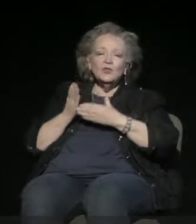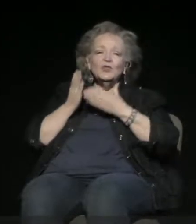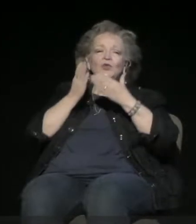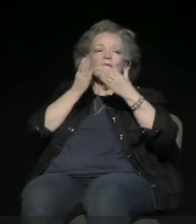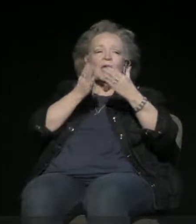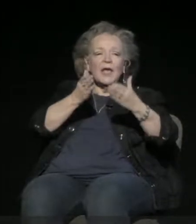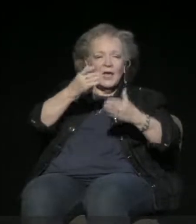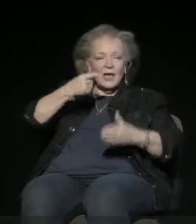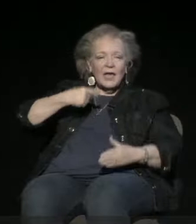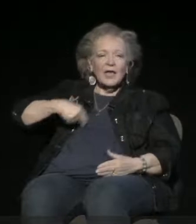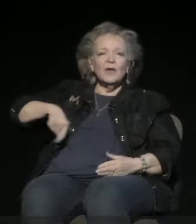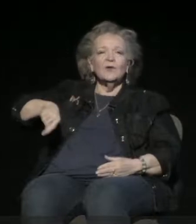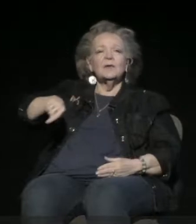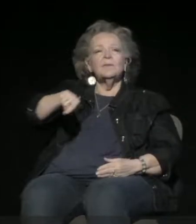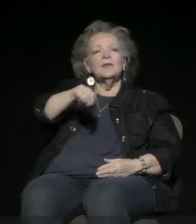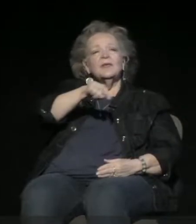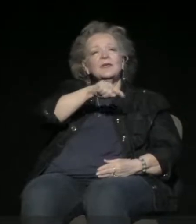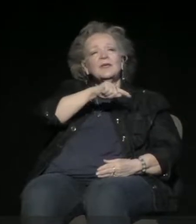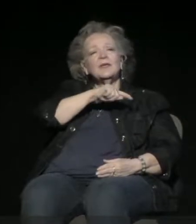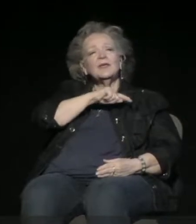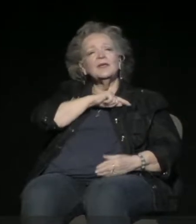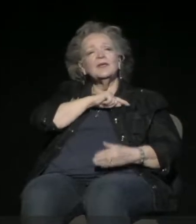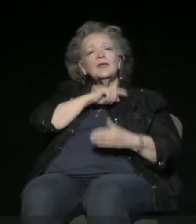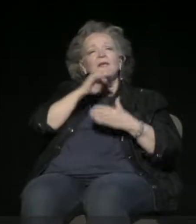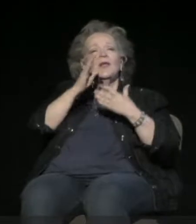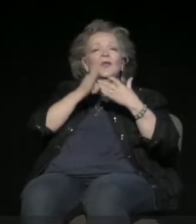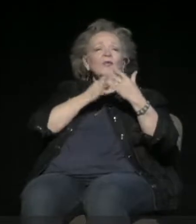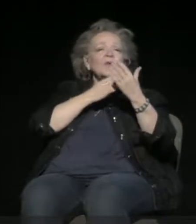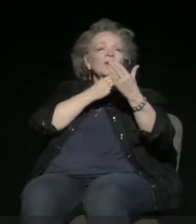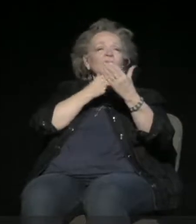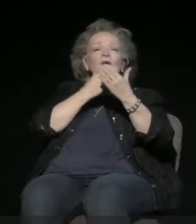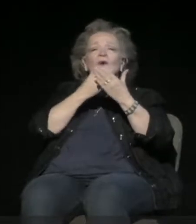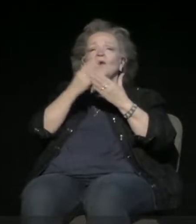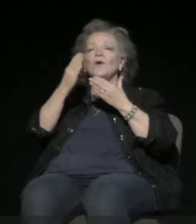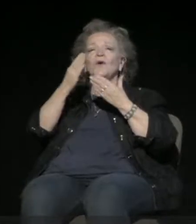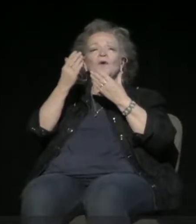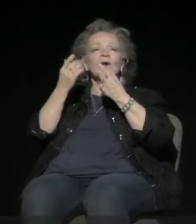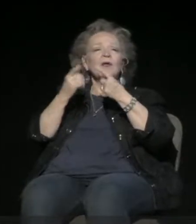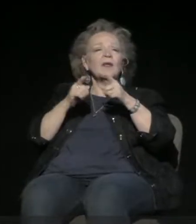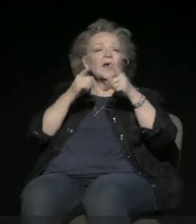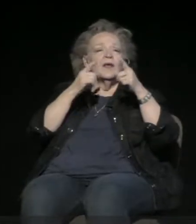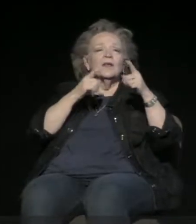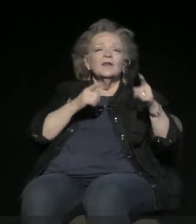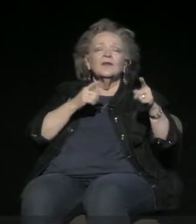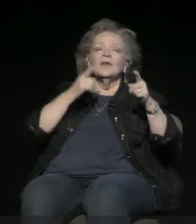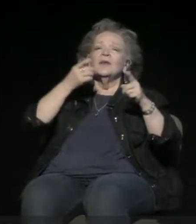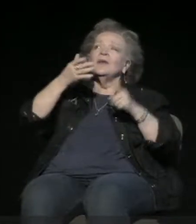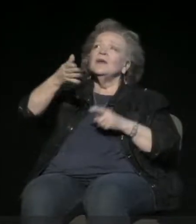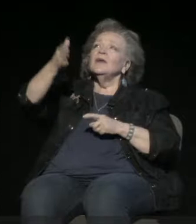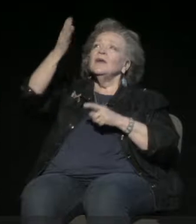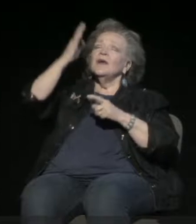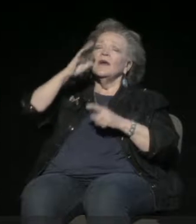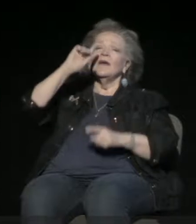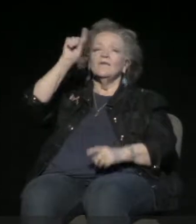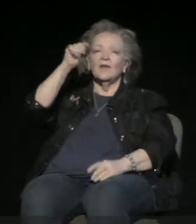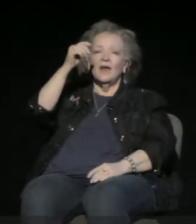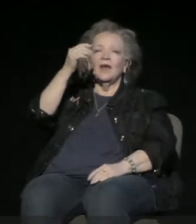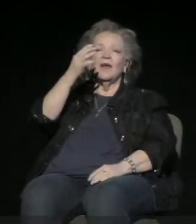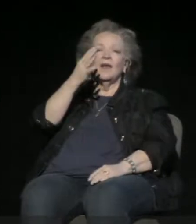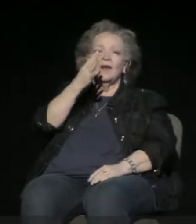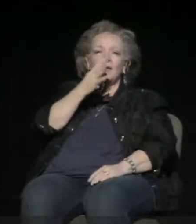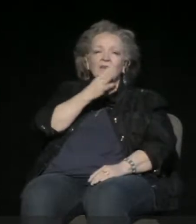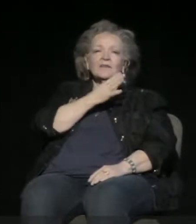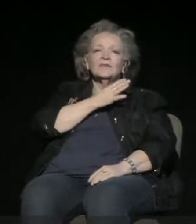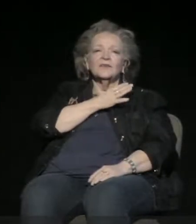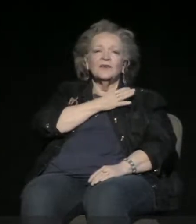enough to carry me through it all, by the grace of